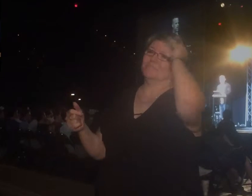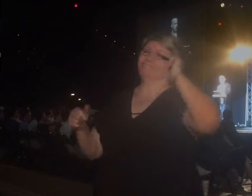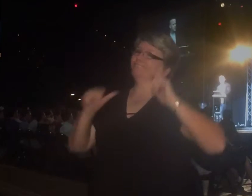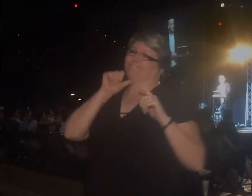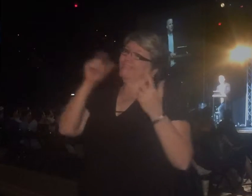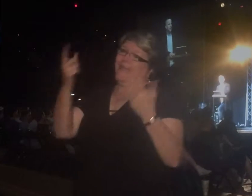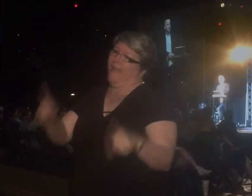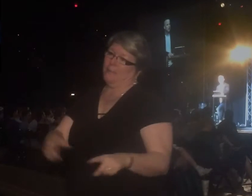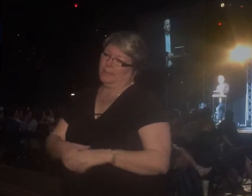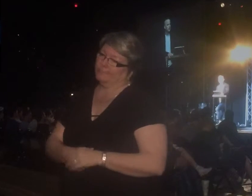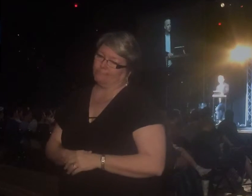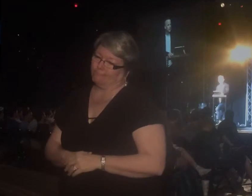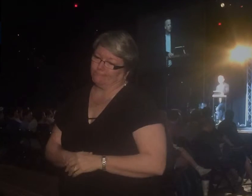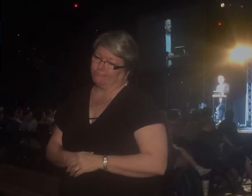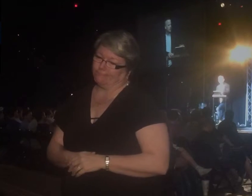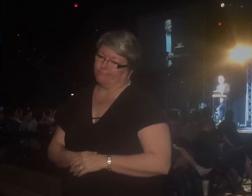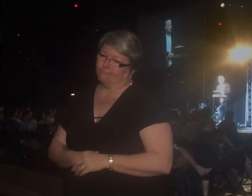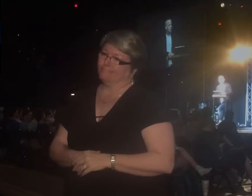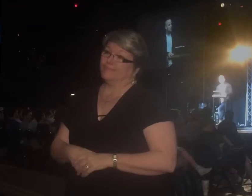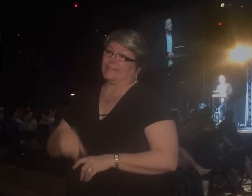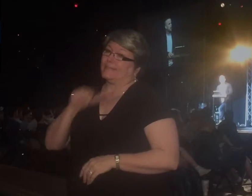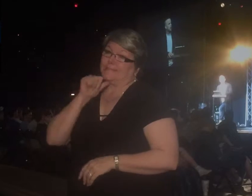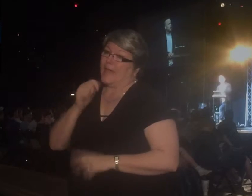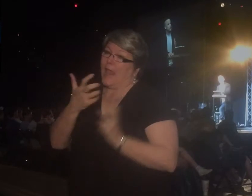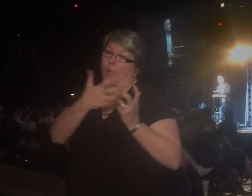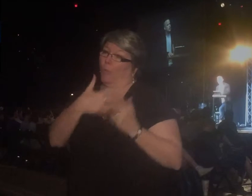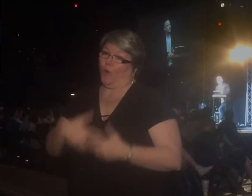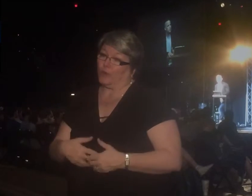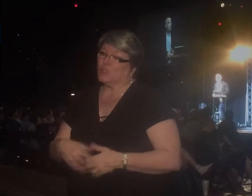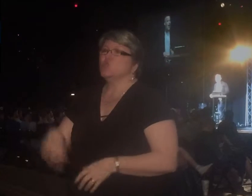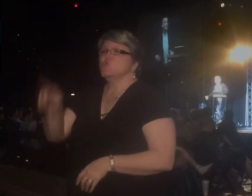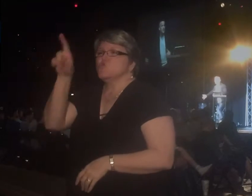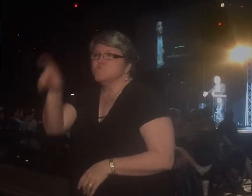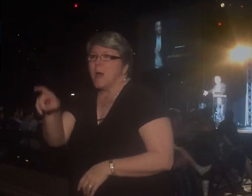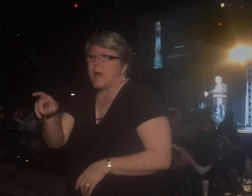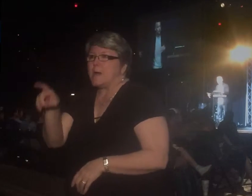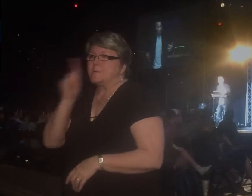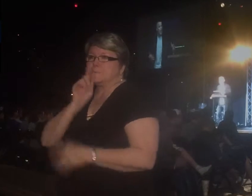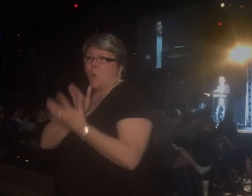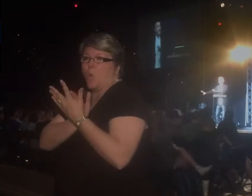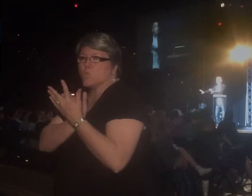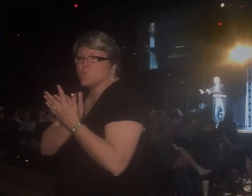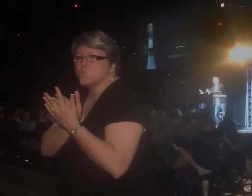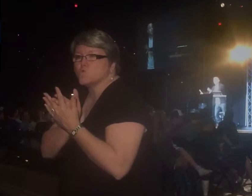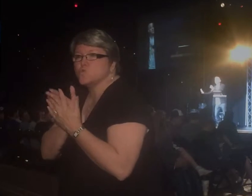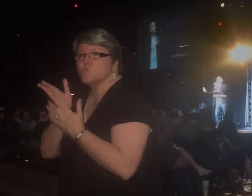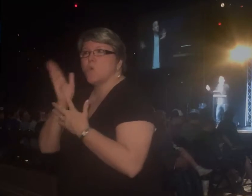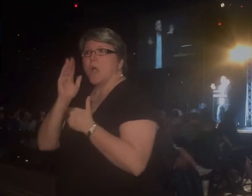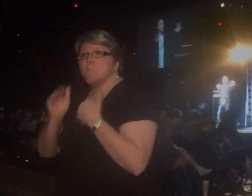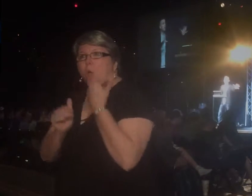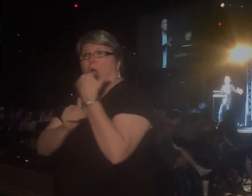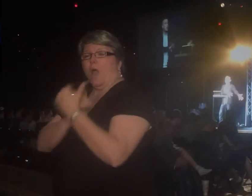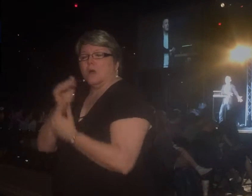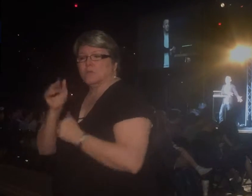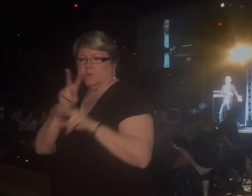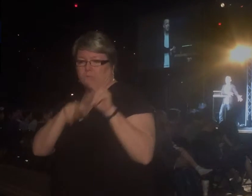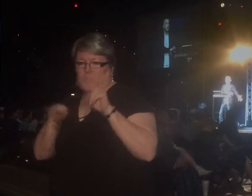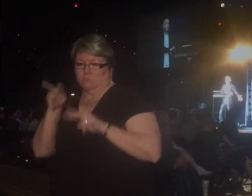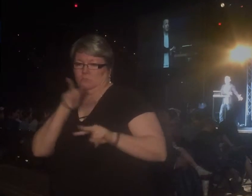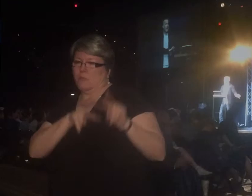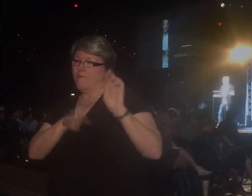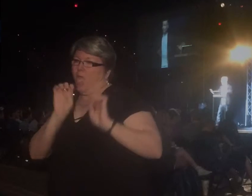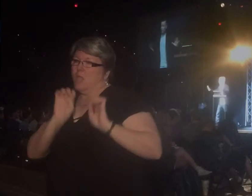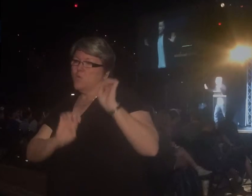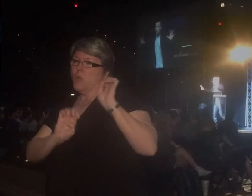But that's not what's happening. That's not how it's going to work. You must pass through a process of